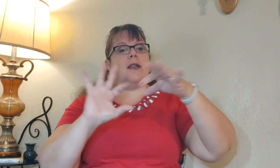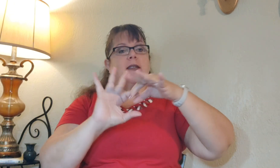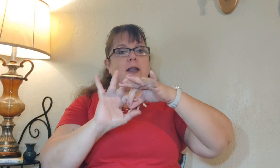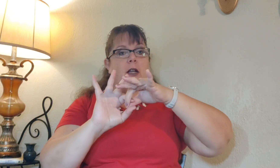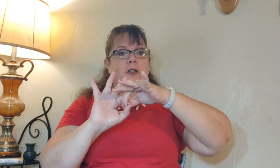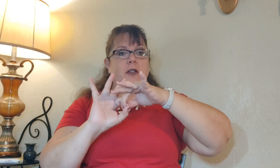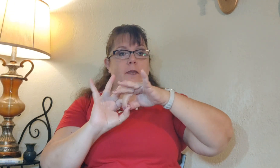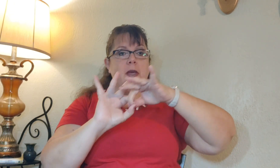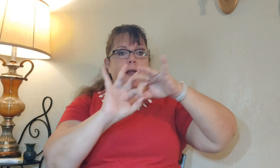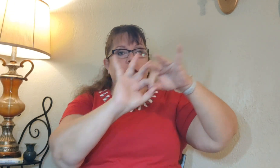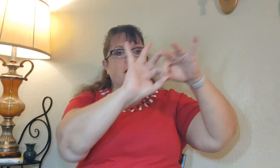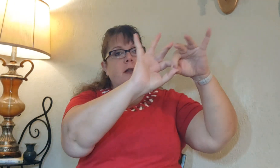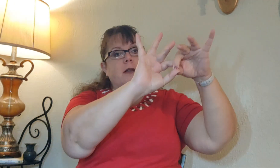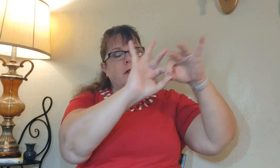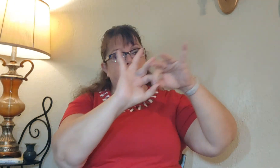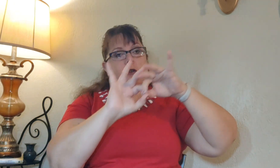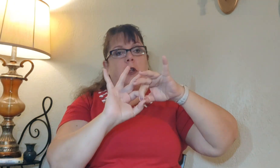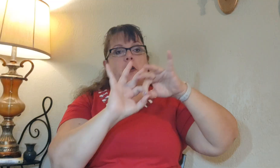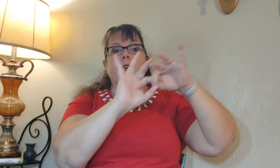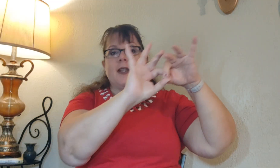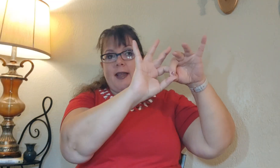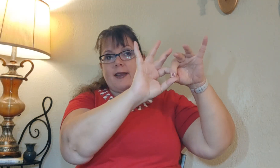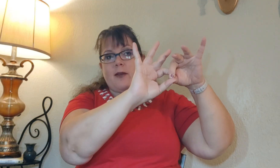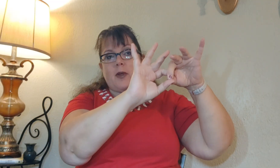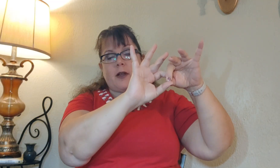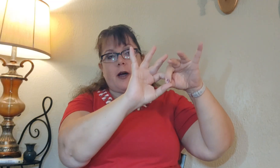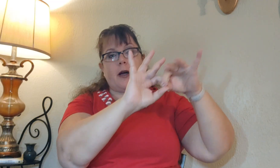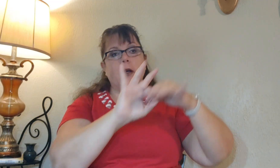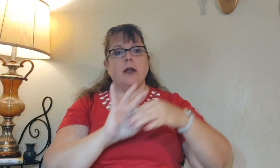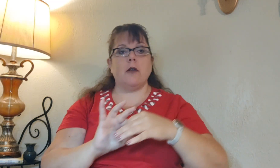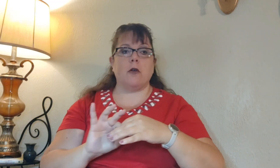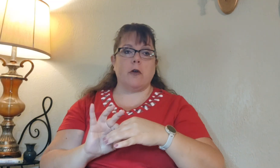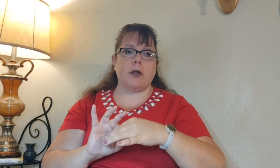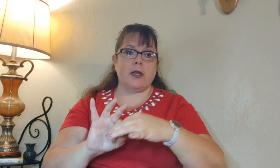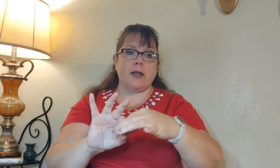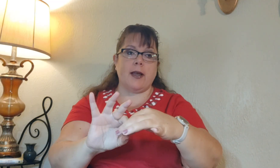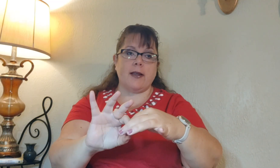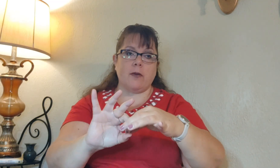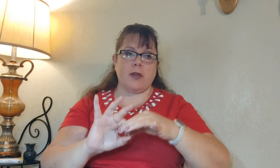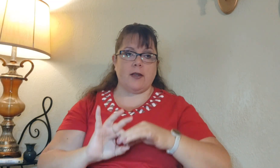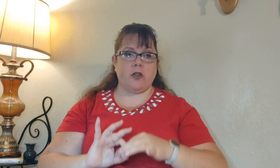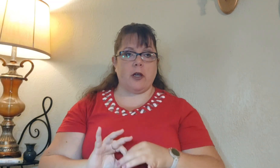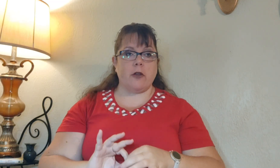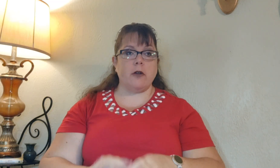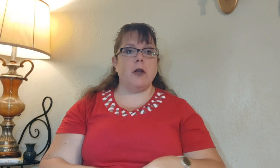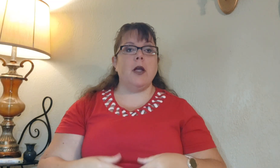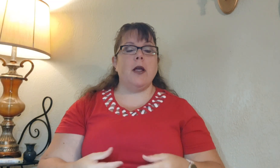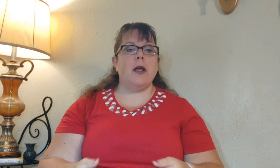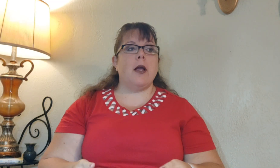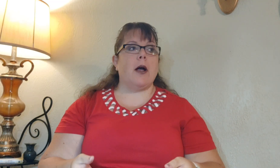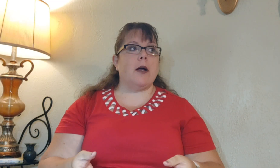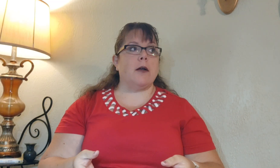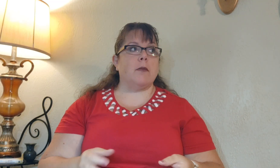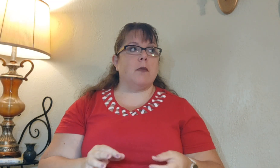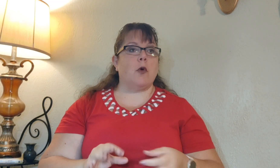This can also mean, you're connecting with God or connecting with each other, or